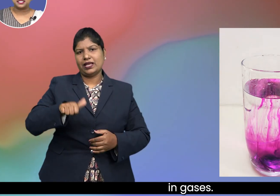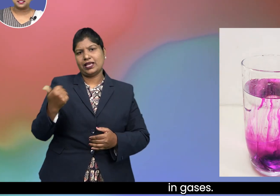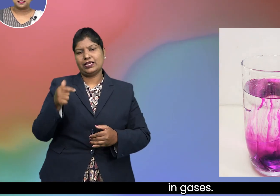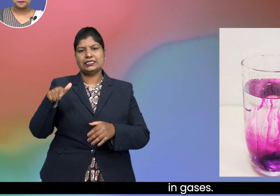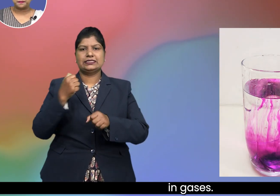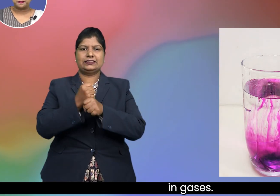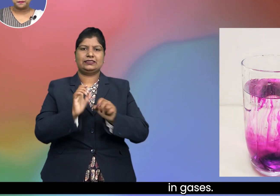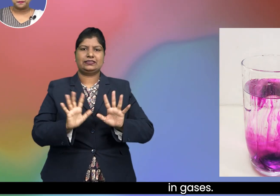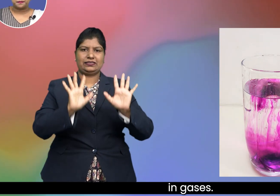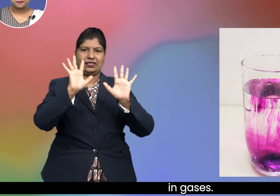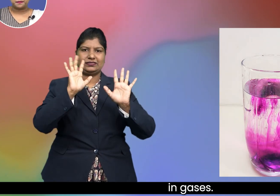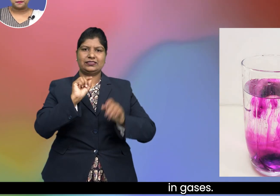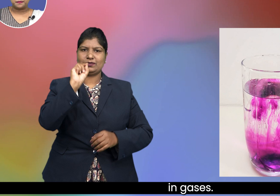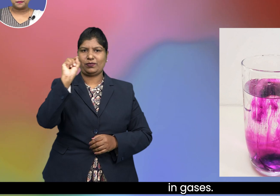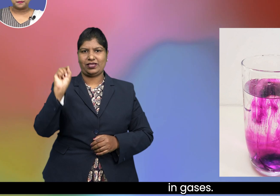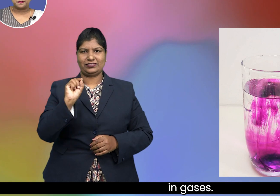in gases.